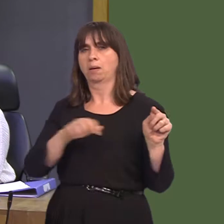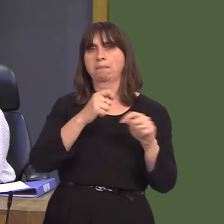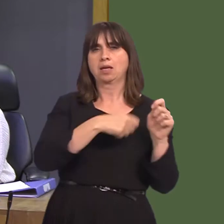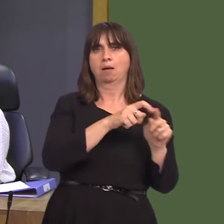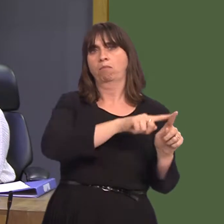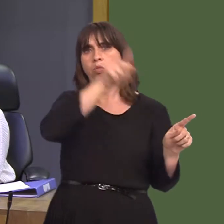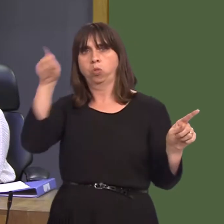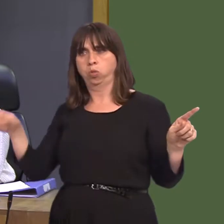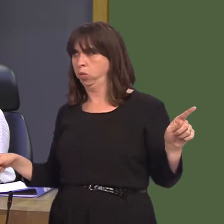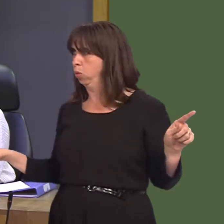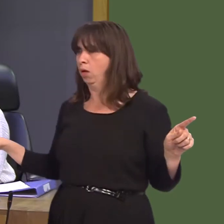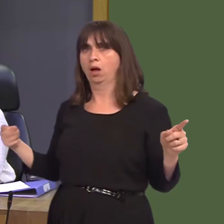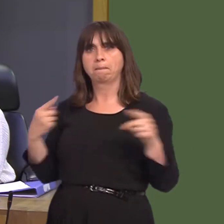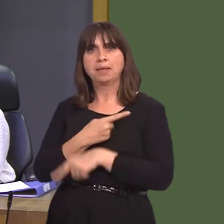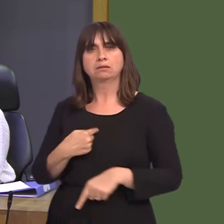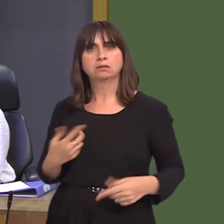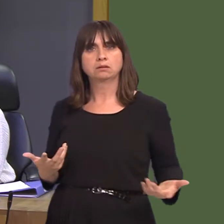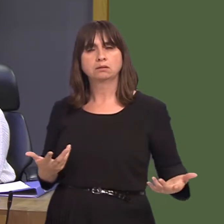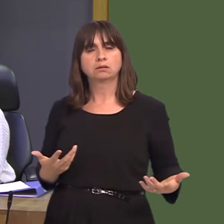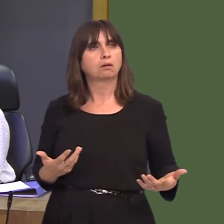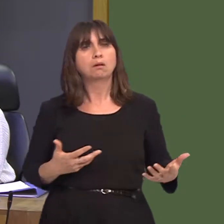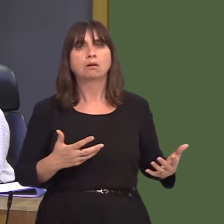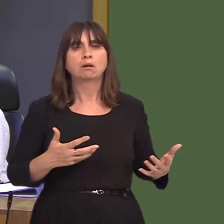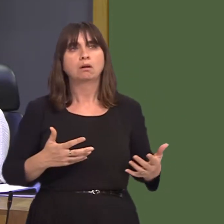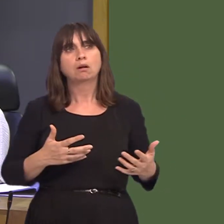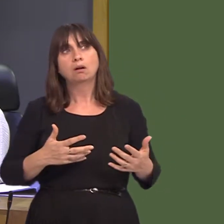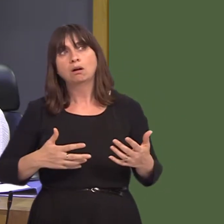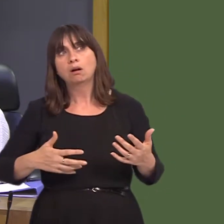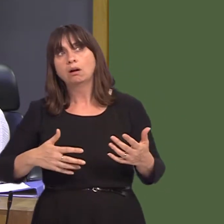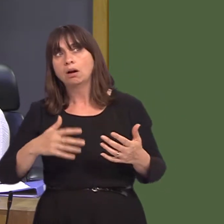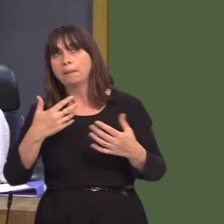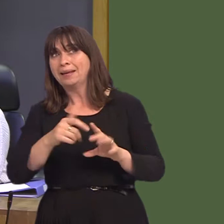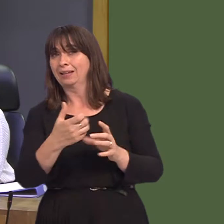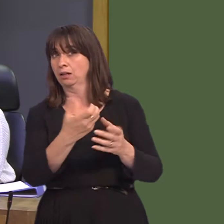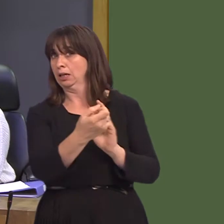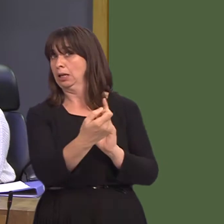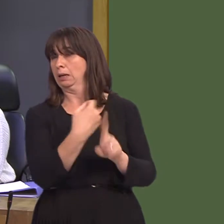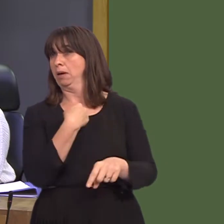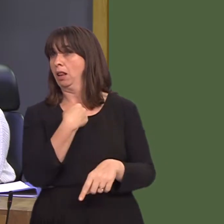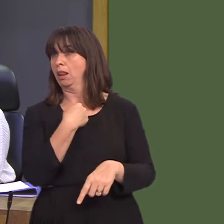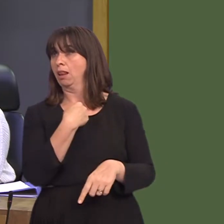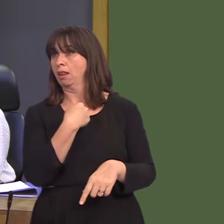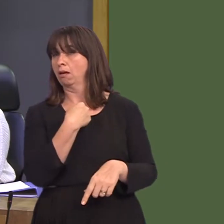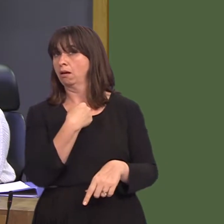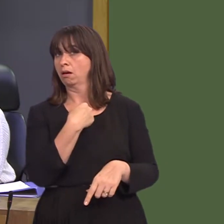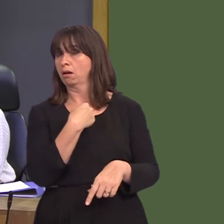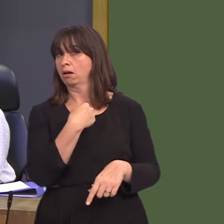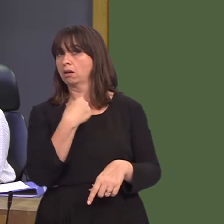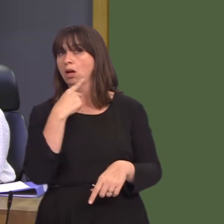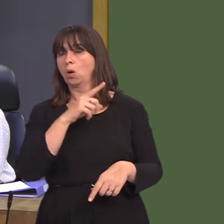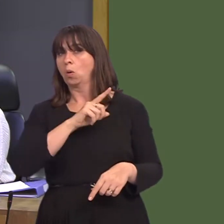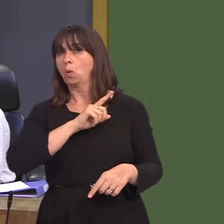built. Now, the Petitions Committee has confirmed to me in an email that the reason